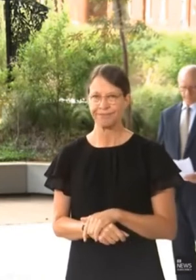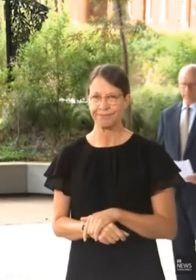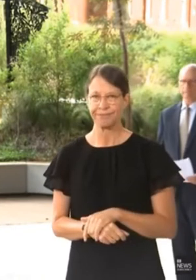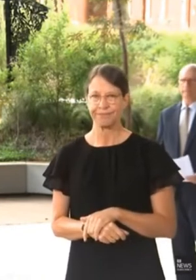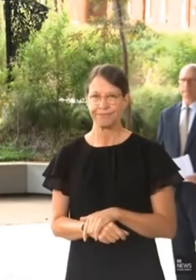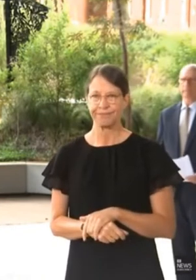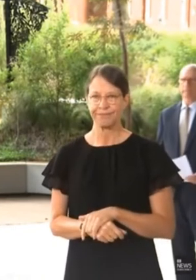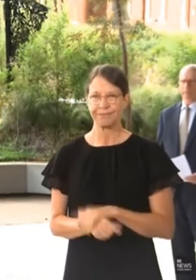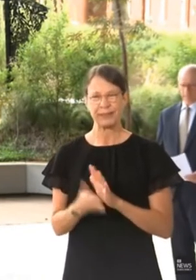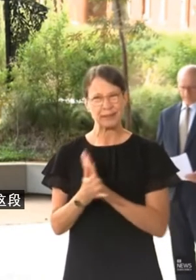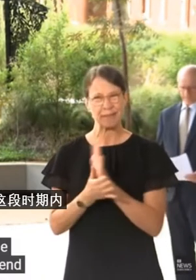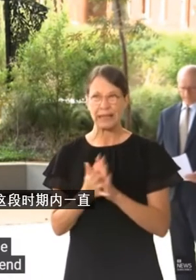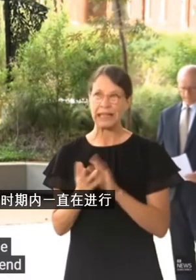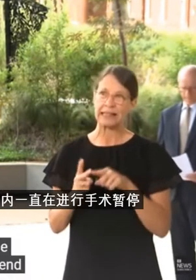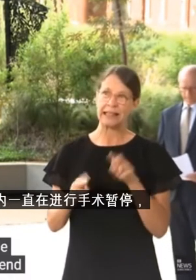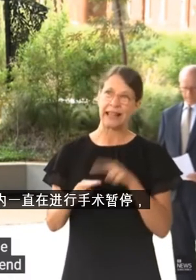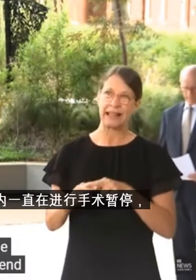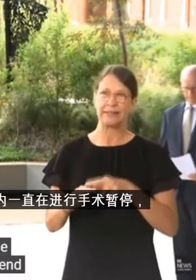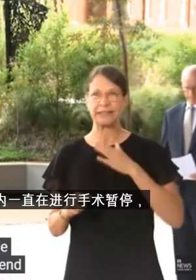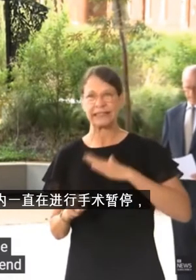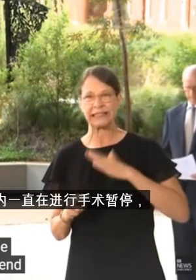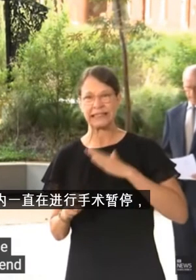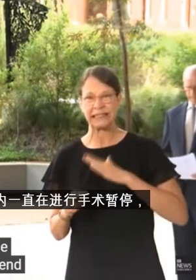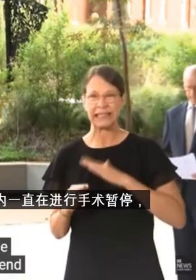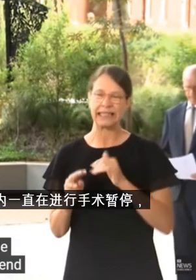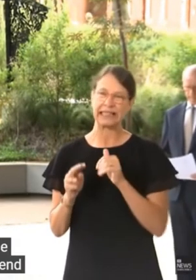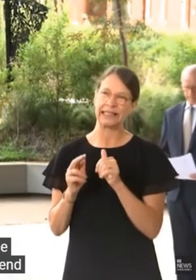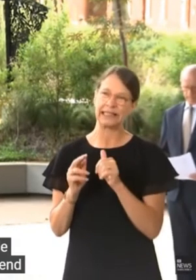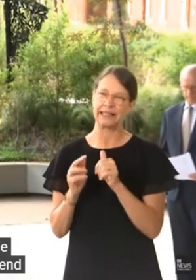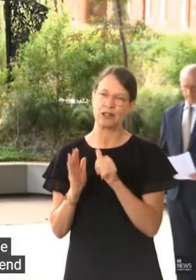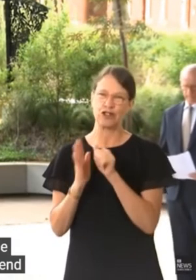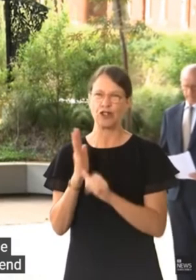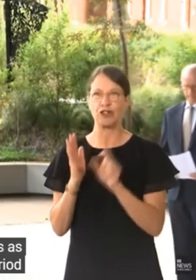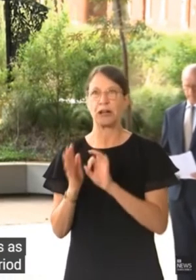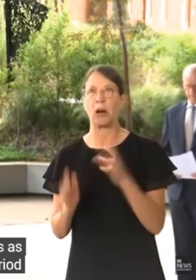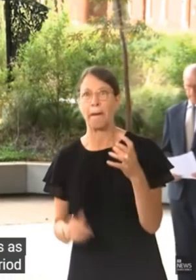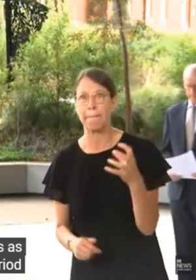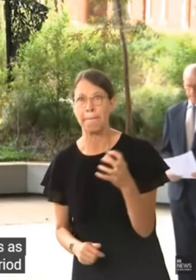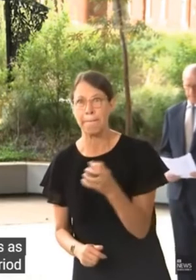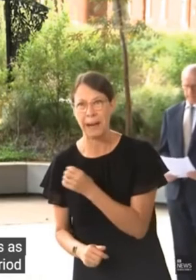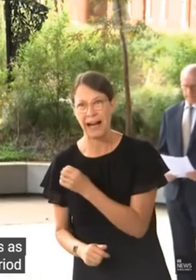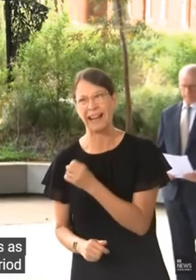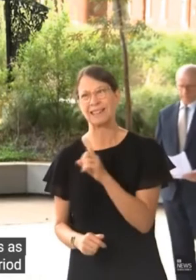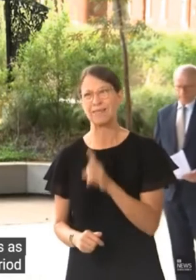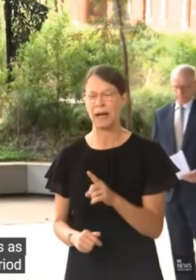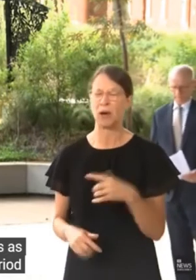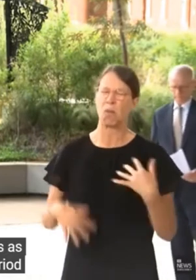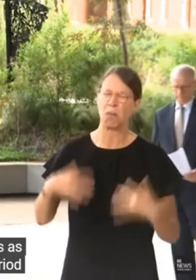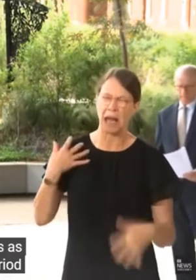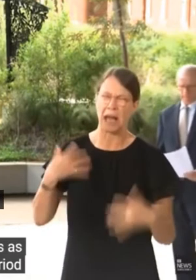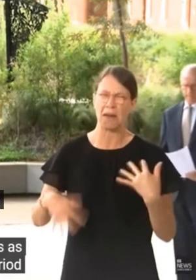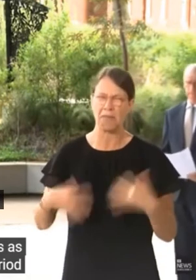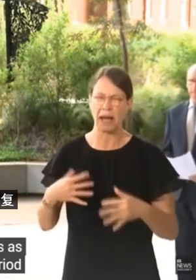of those surgical suspensions as we've worked through this period. As we said a number of weeks ago now, it is our